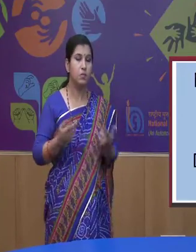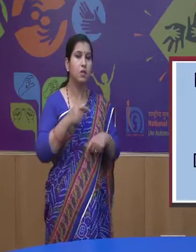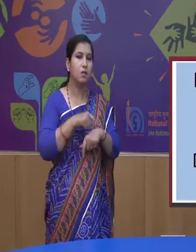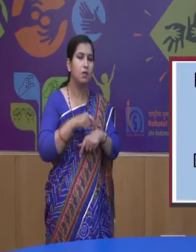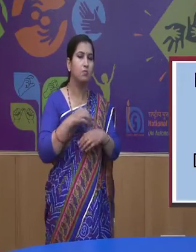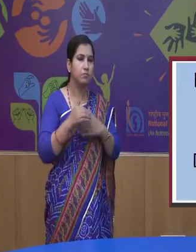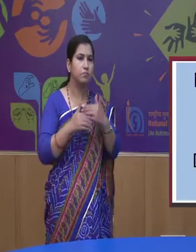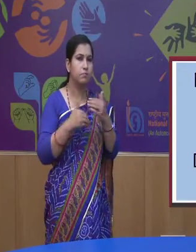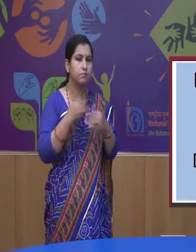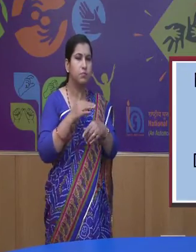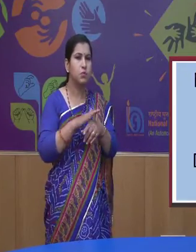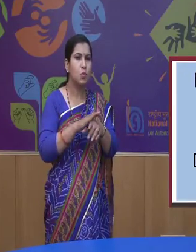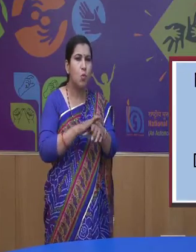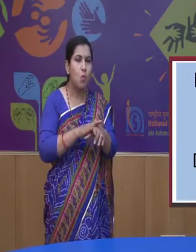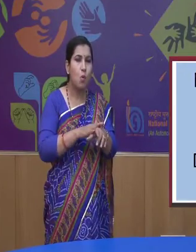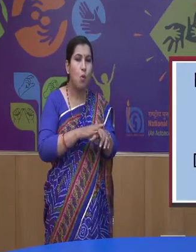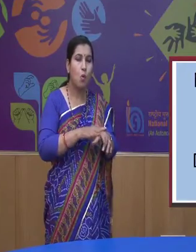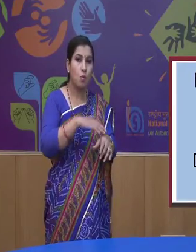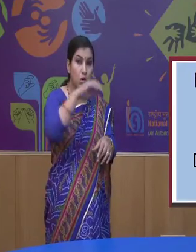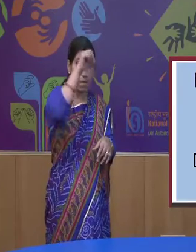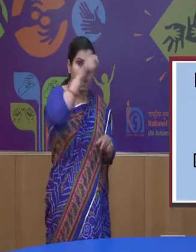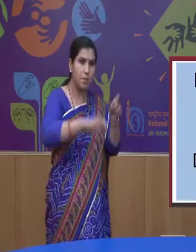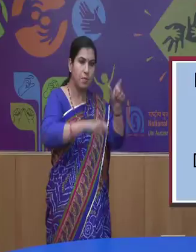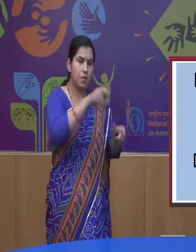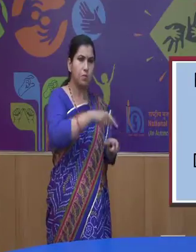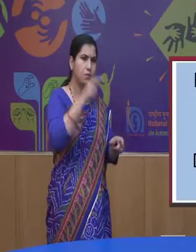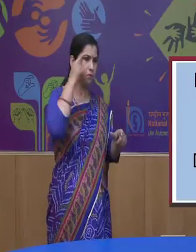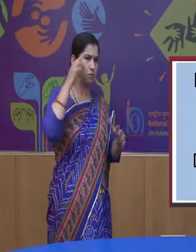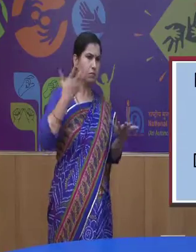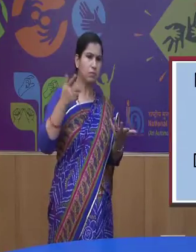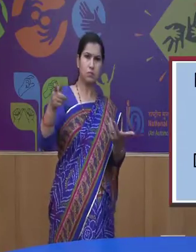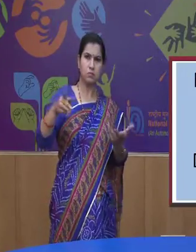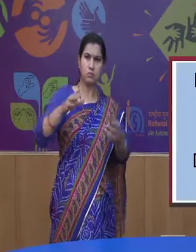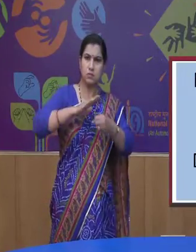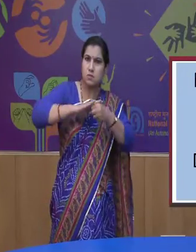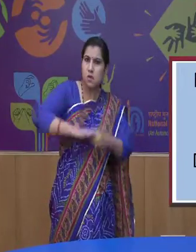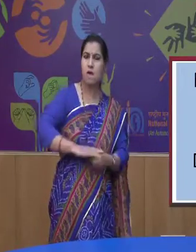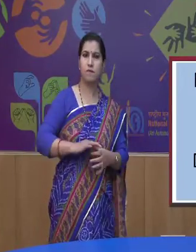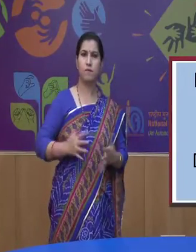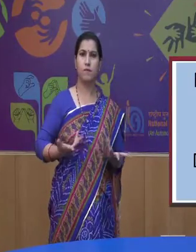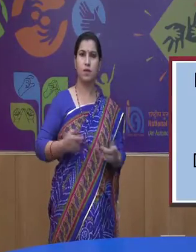slowly, the people of India stood against the foreigners and their policies.